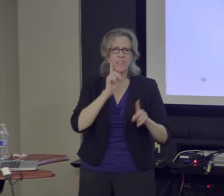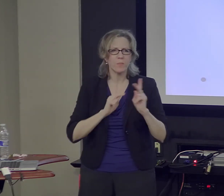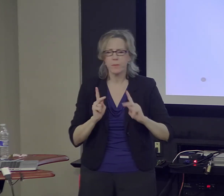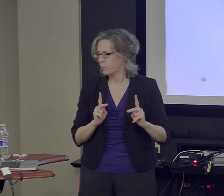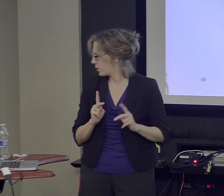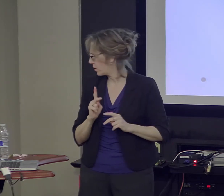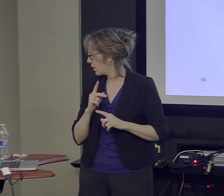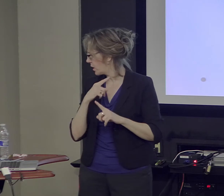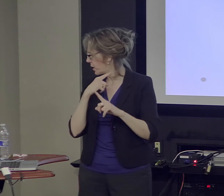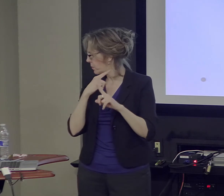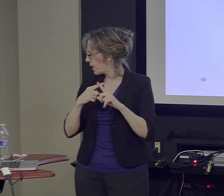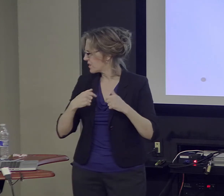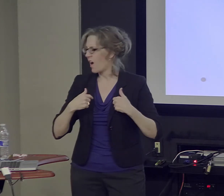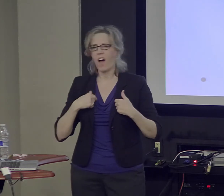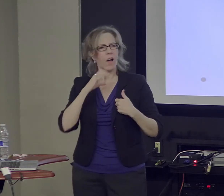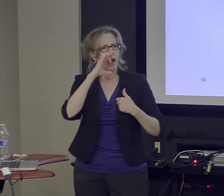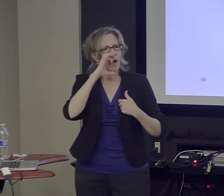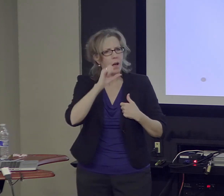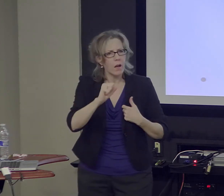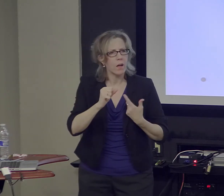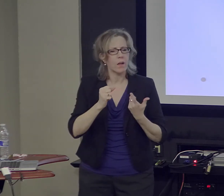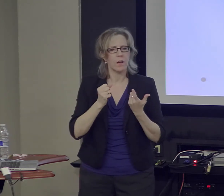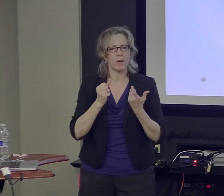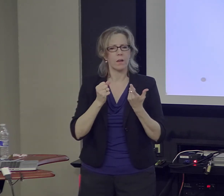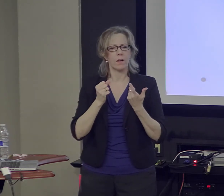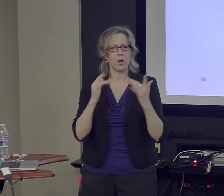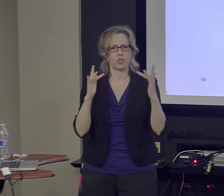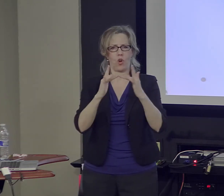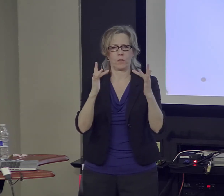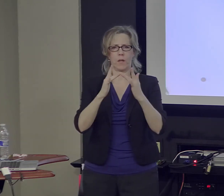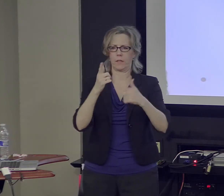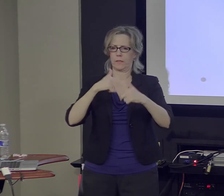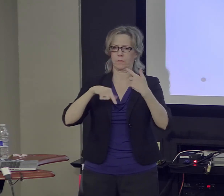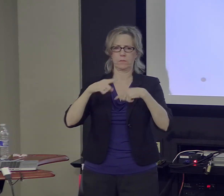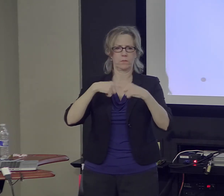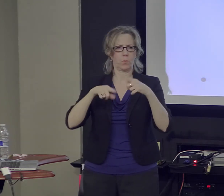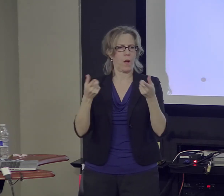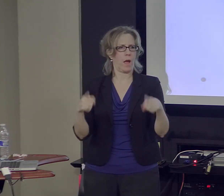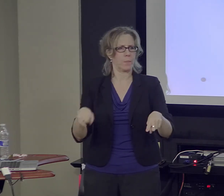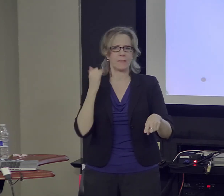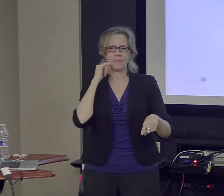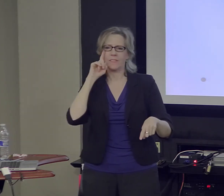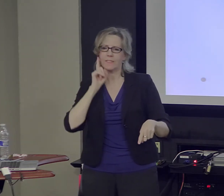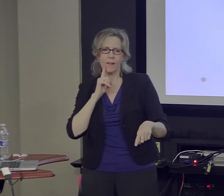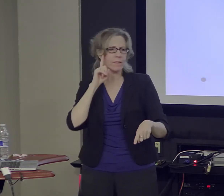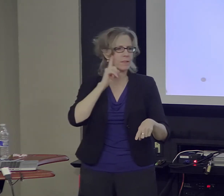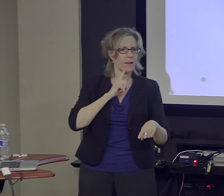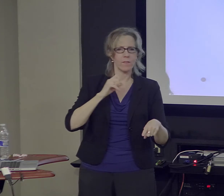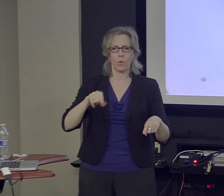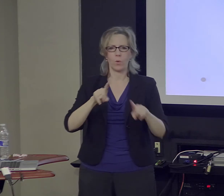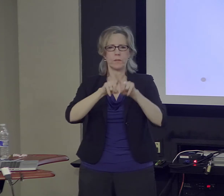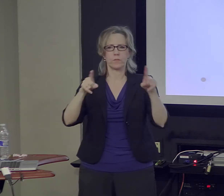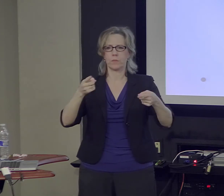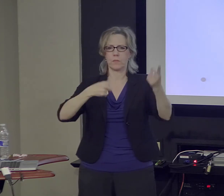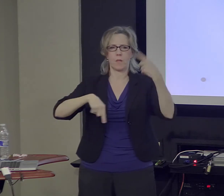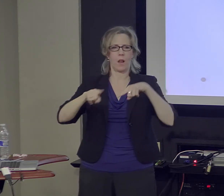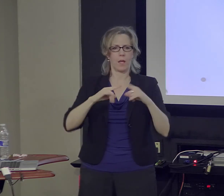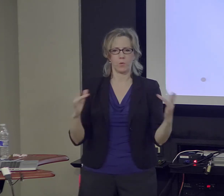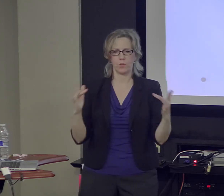interpreter, meeting various deaf people, I'm very interested in what